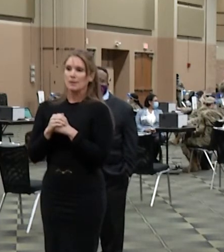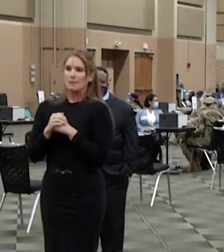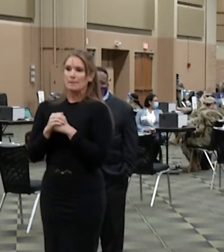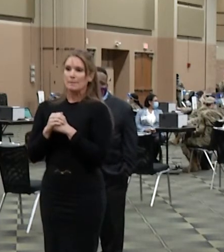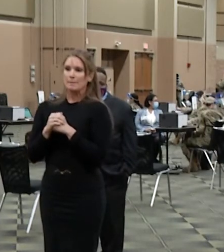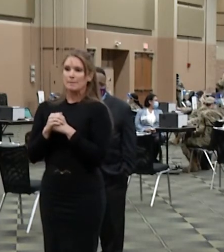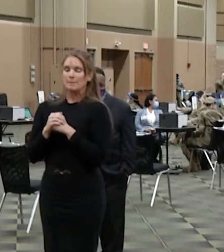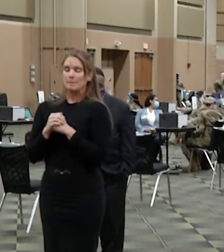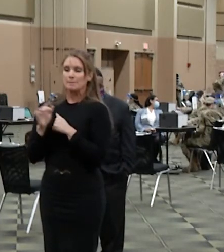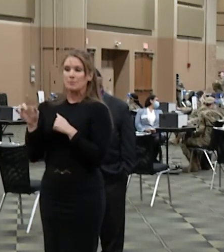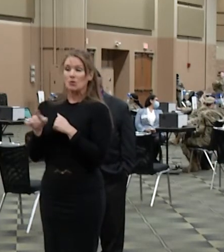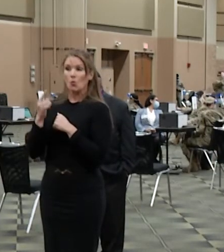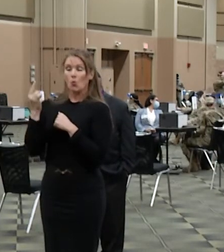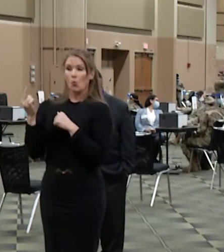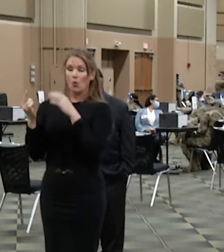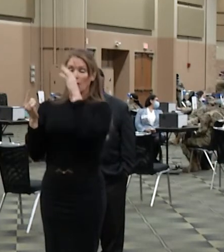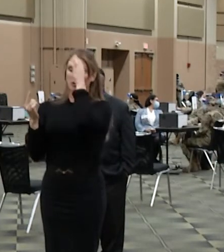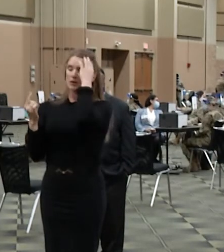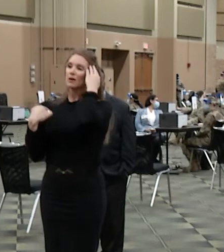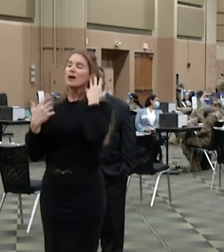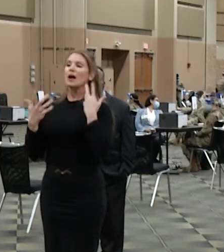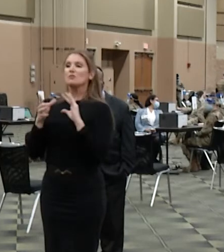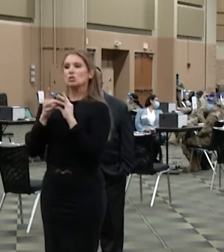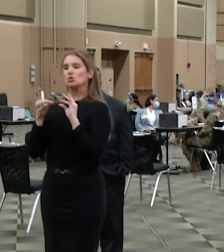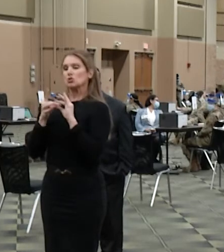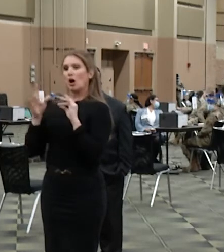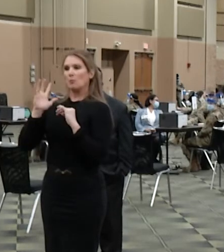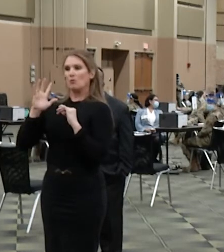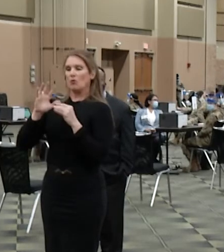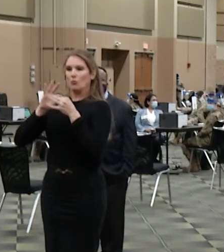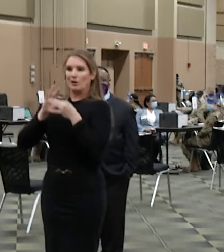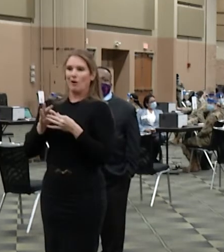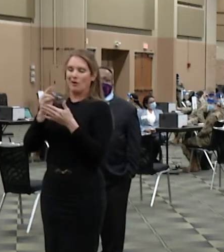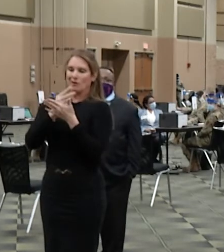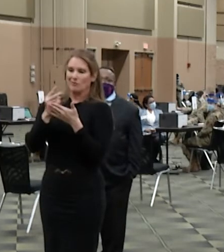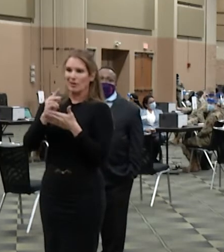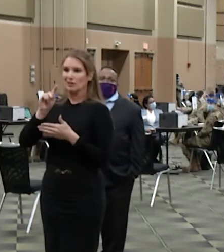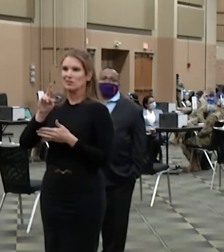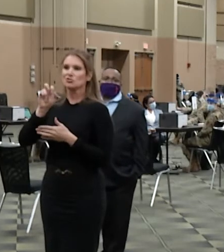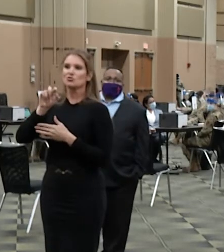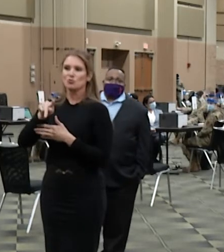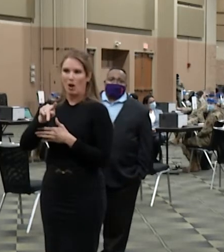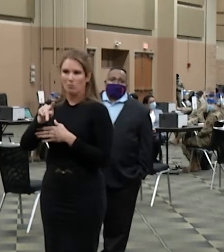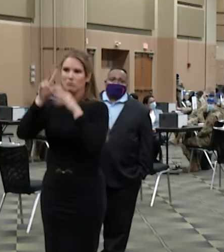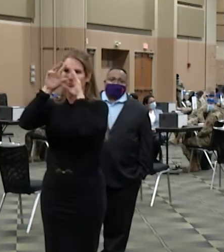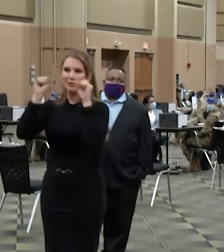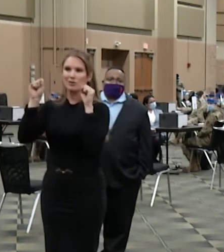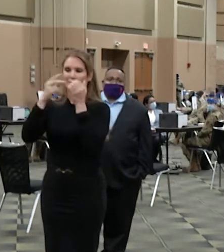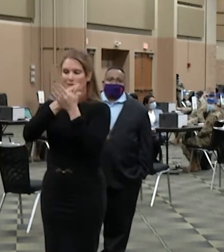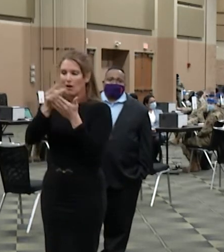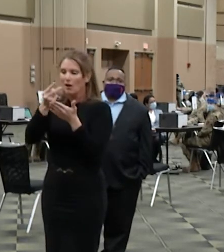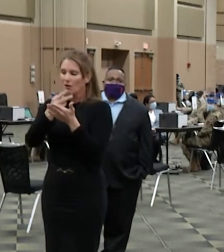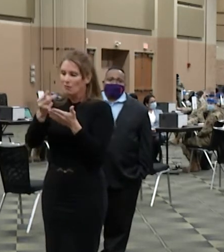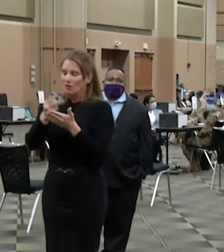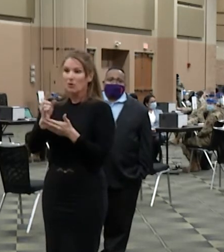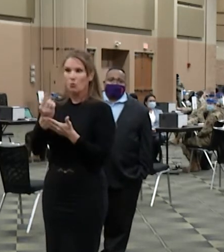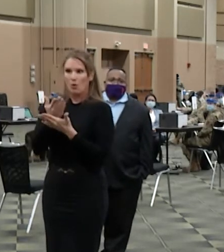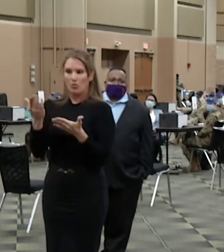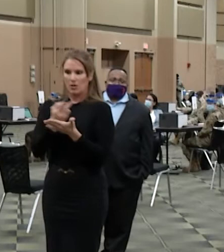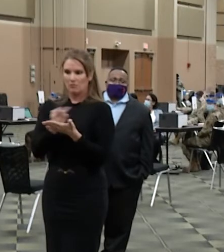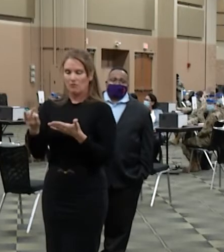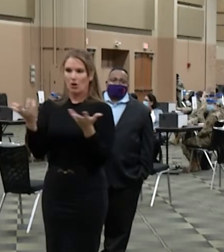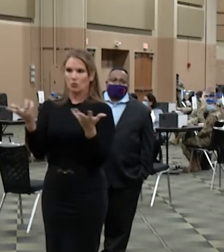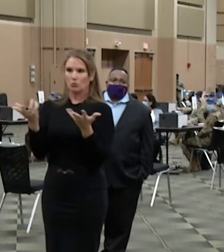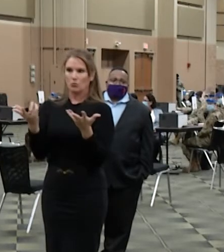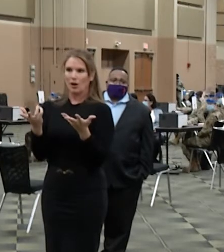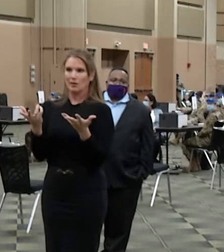that one of the, I talked a little bit earlier about the failings of the Trump administration. One of the things that they did was they created